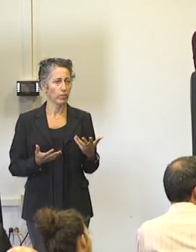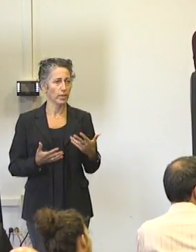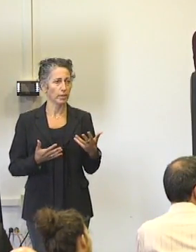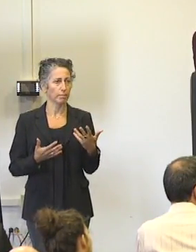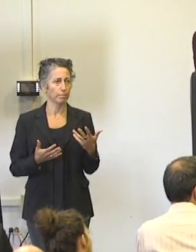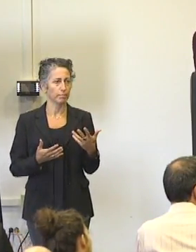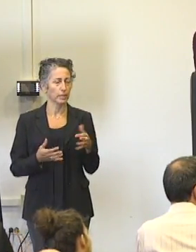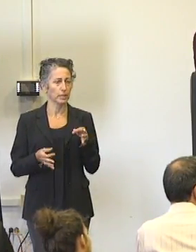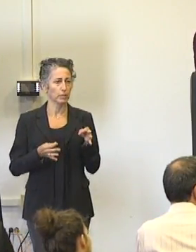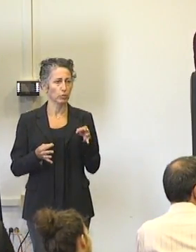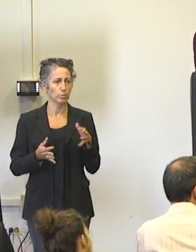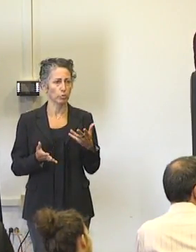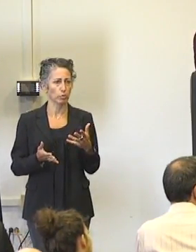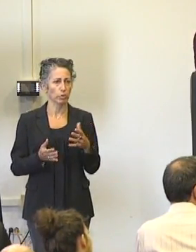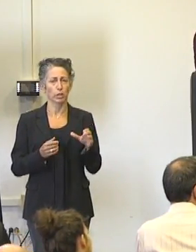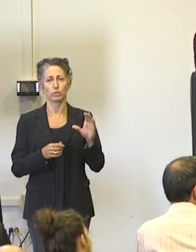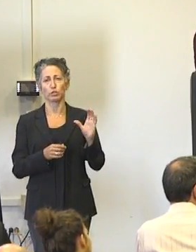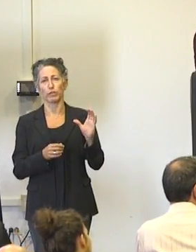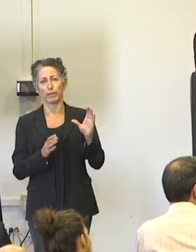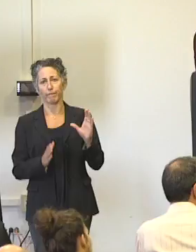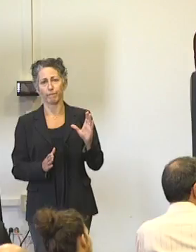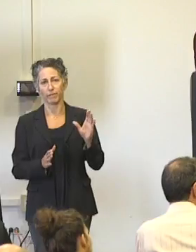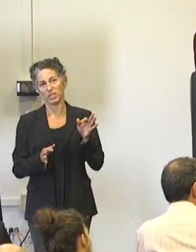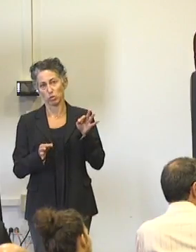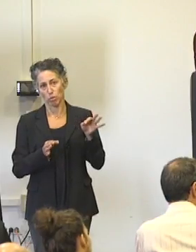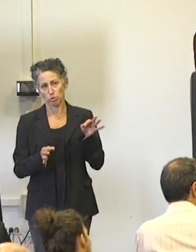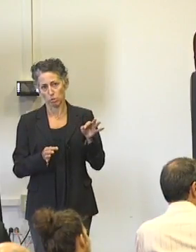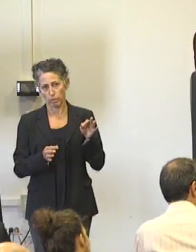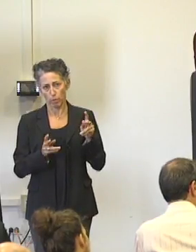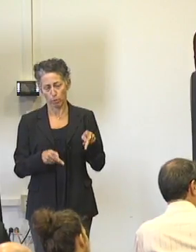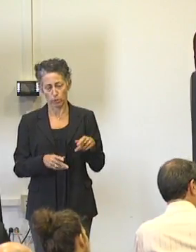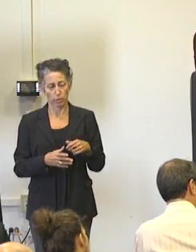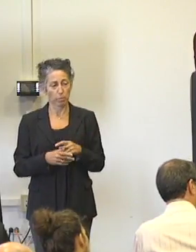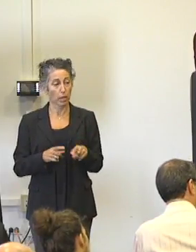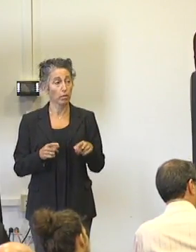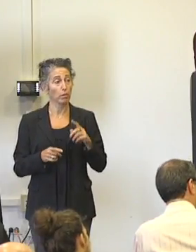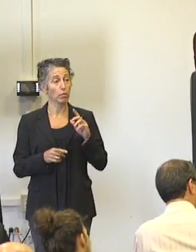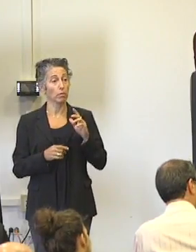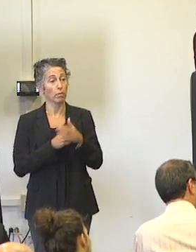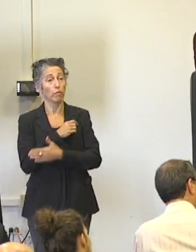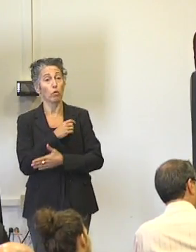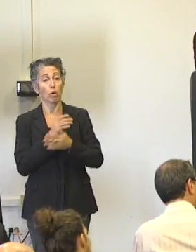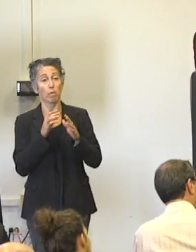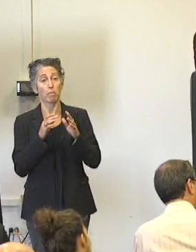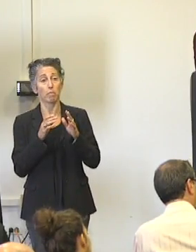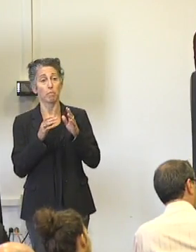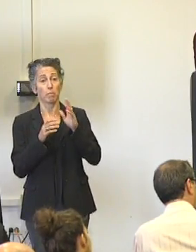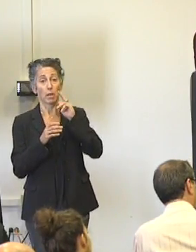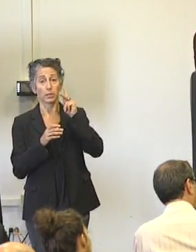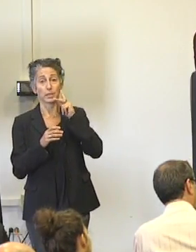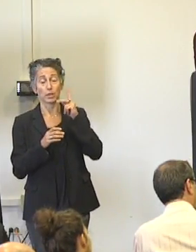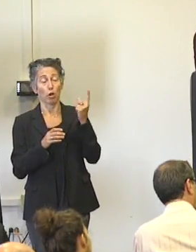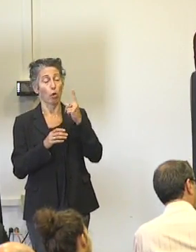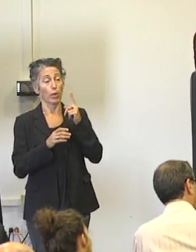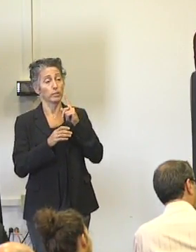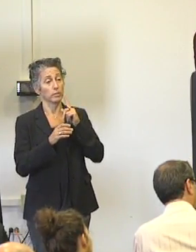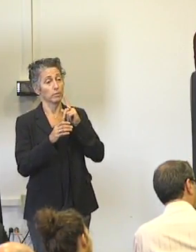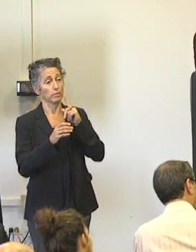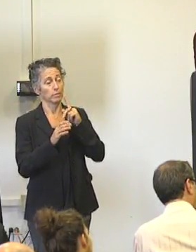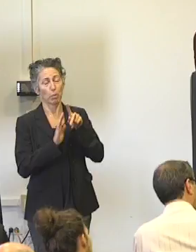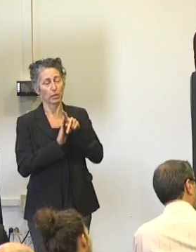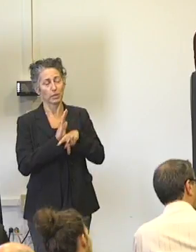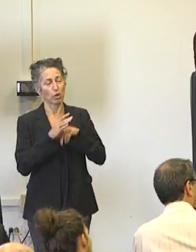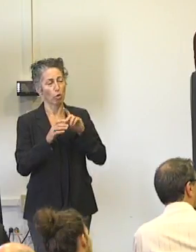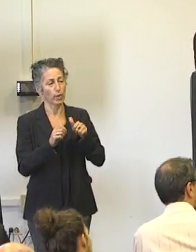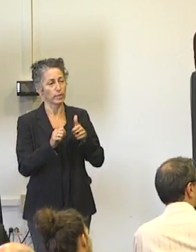the descriptor conservative at different points. On the other hand, in his foreign policy, he always really lined up with conservatives. So he was an avid supporter